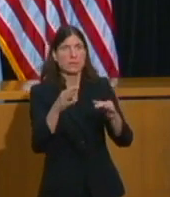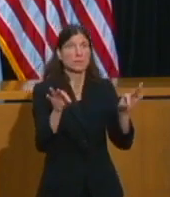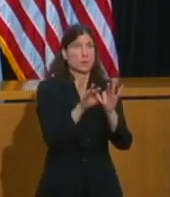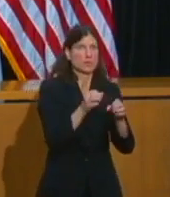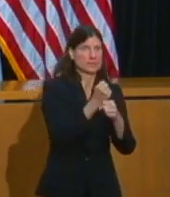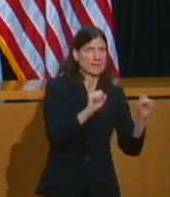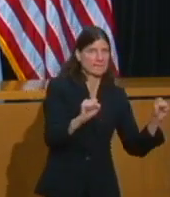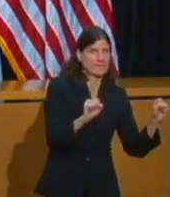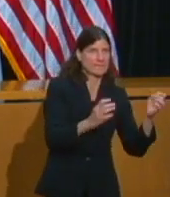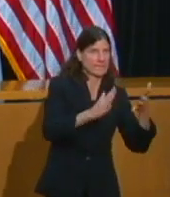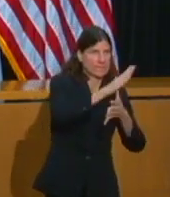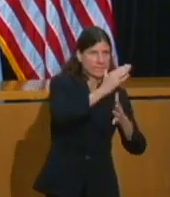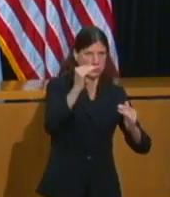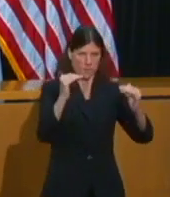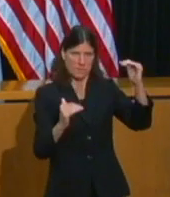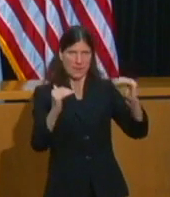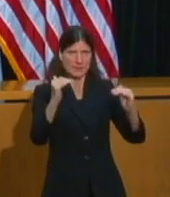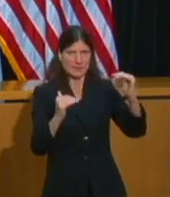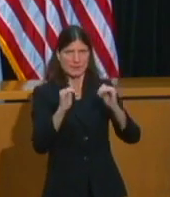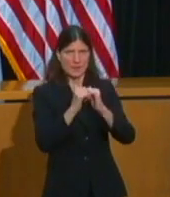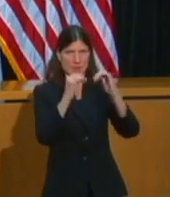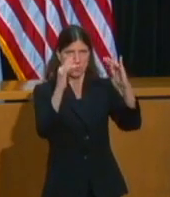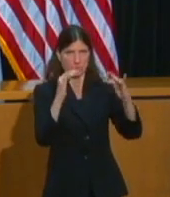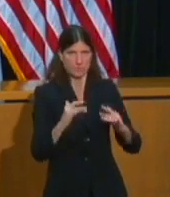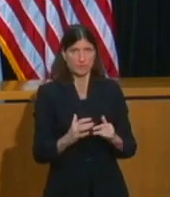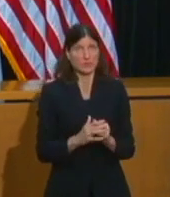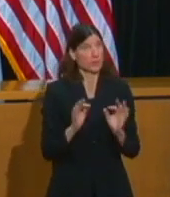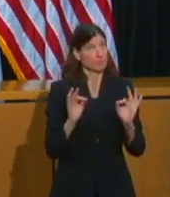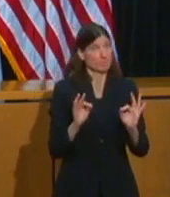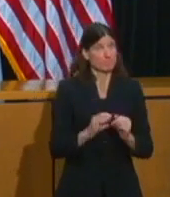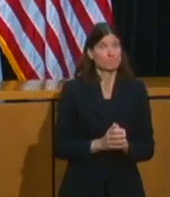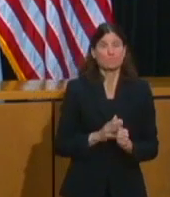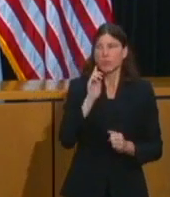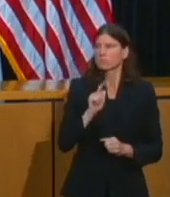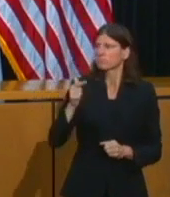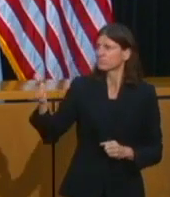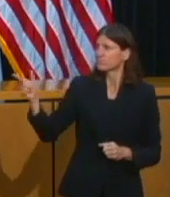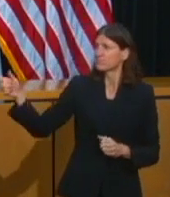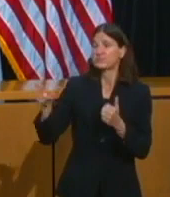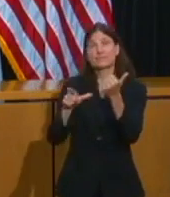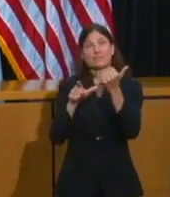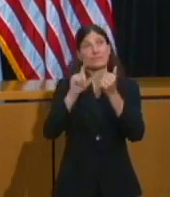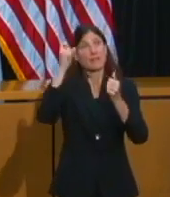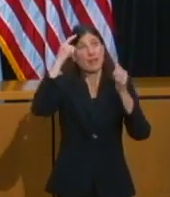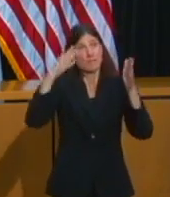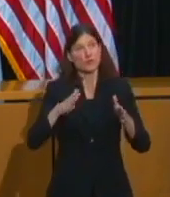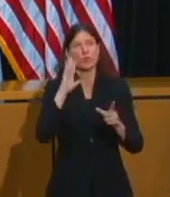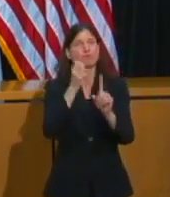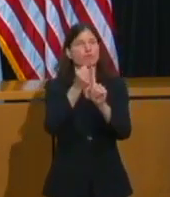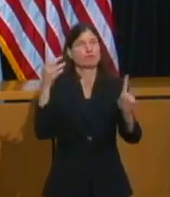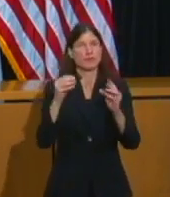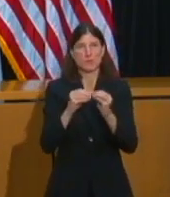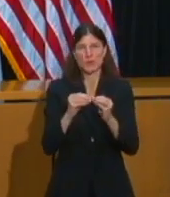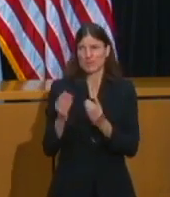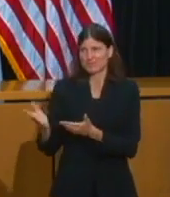to turn the podium over to the Lieutenant Governor to talk a bit more about this in more detail.